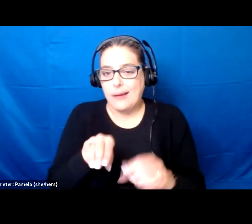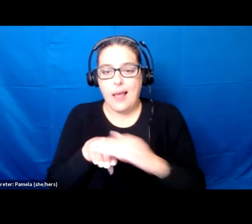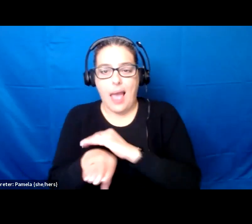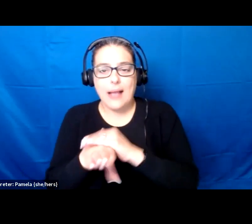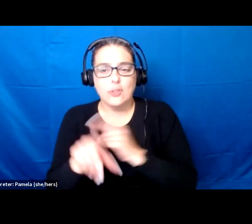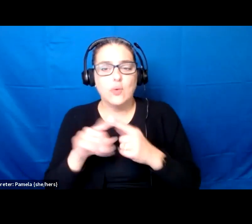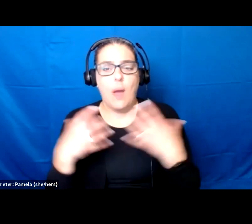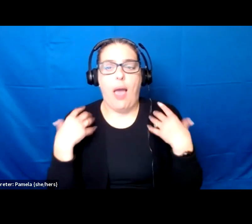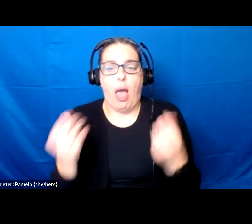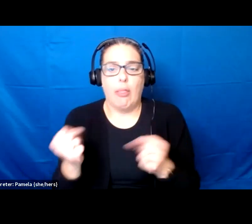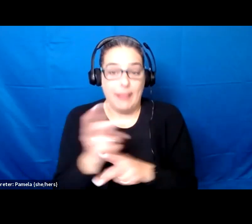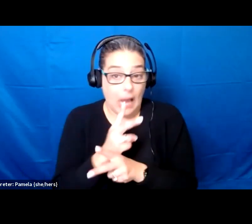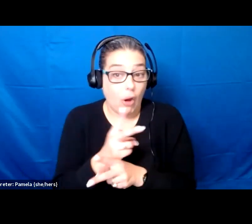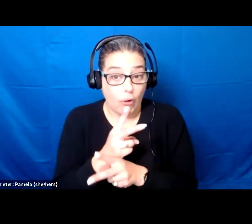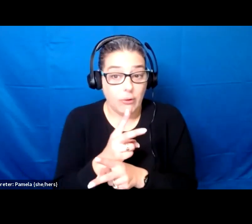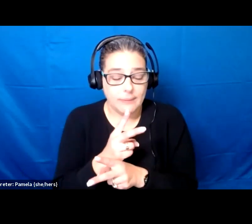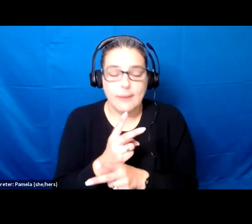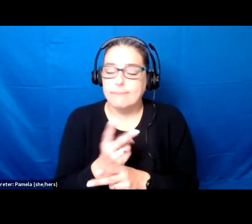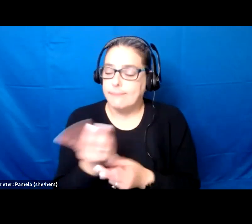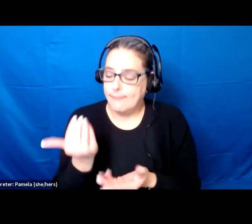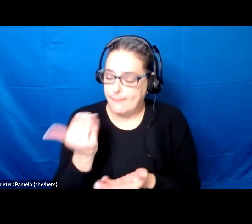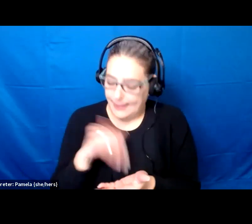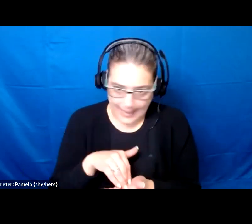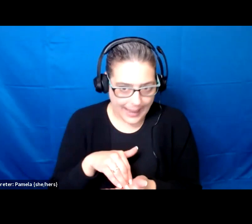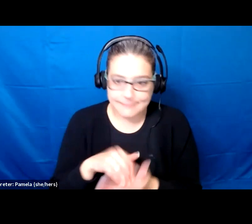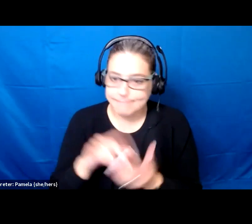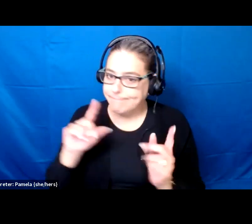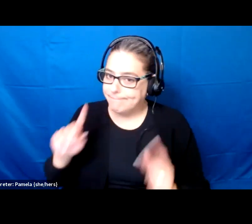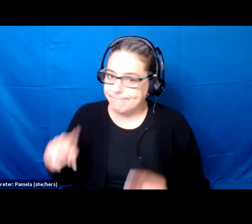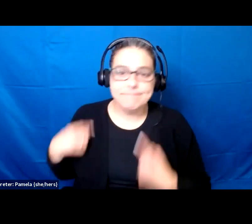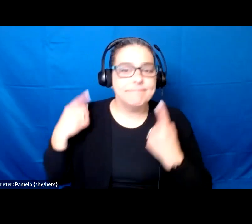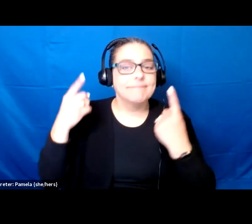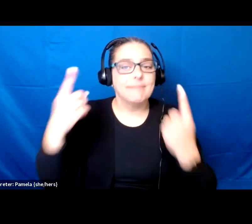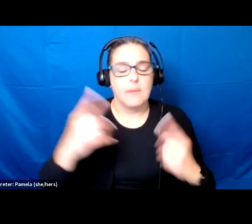has been, again, a barrier over time,